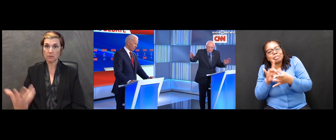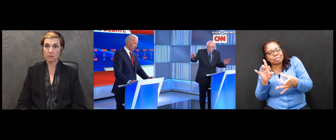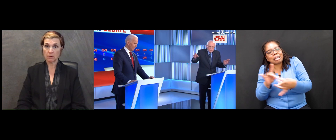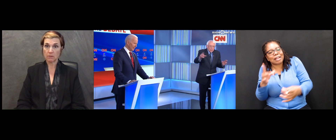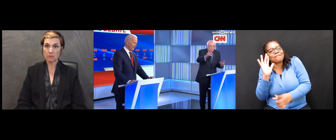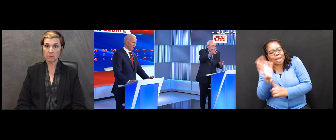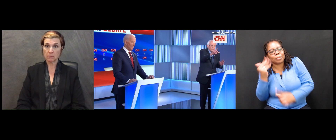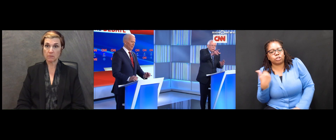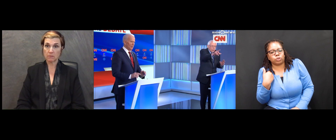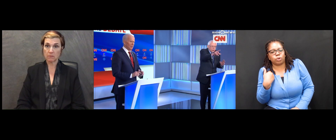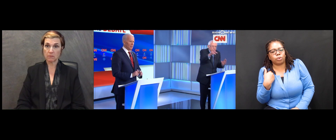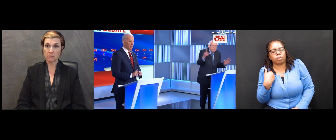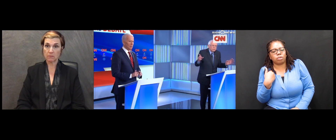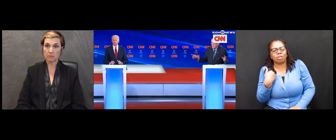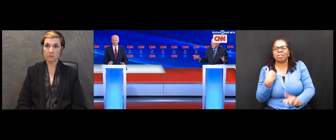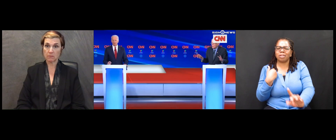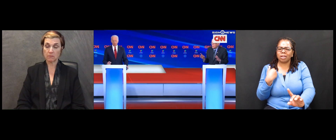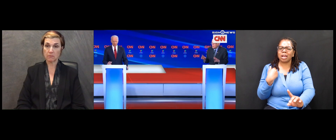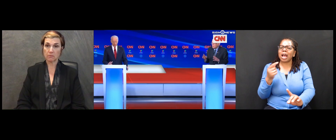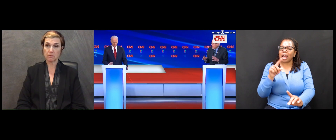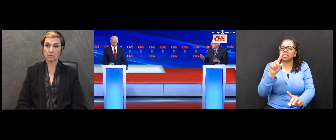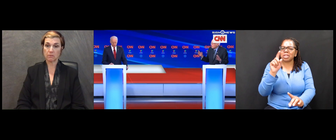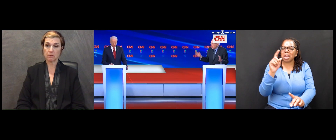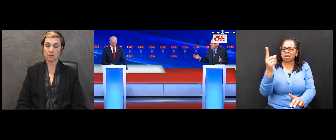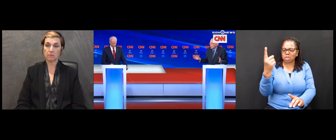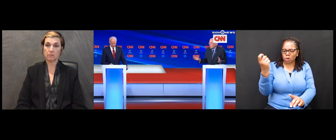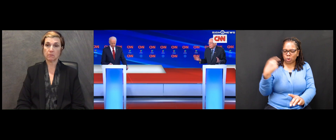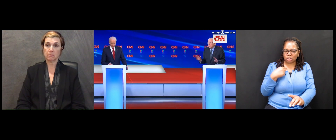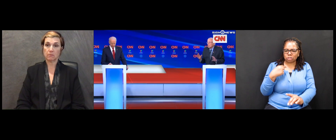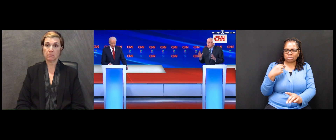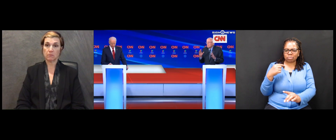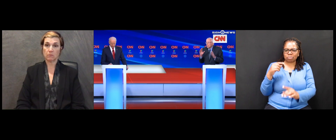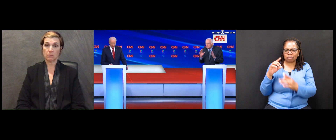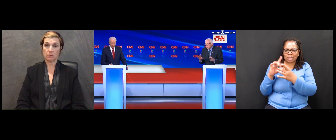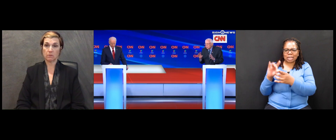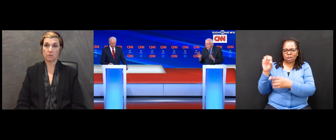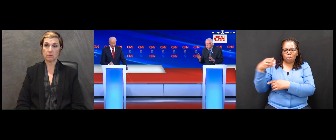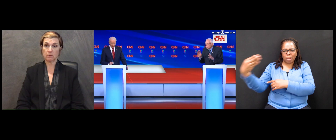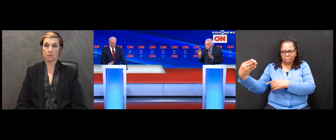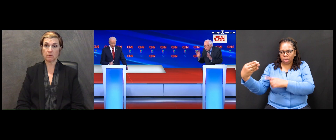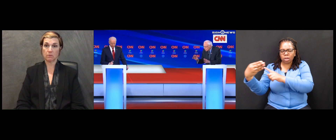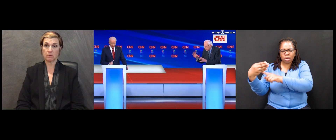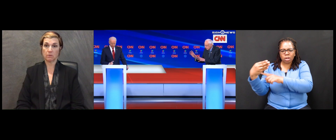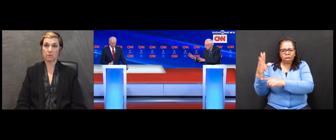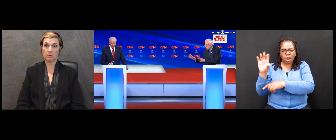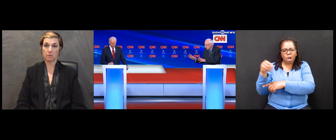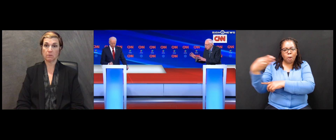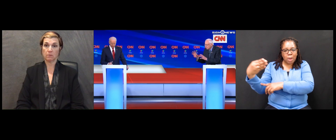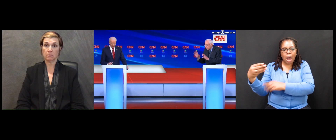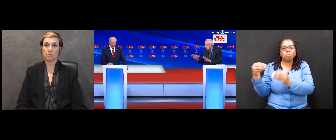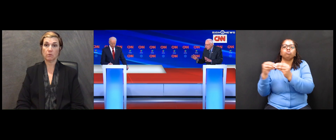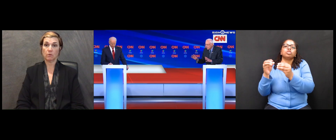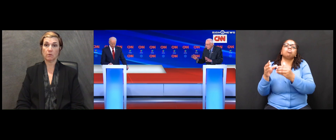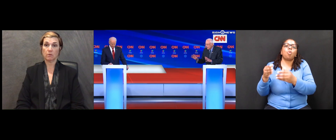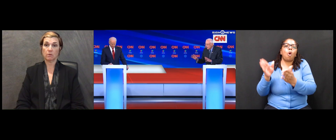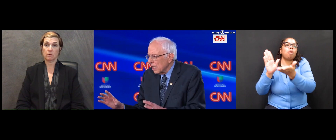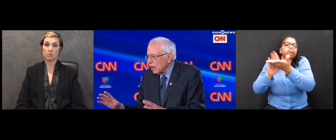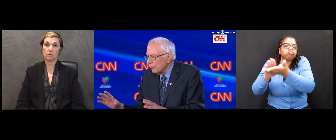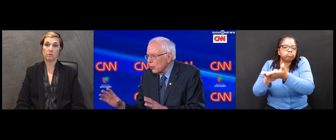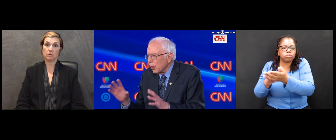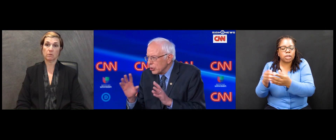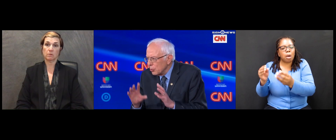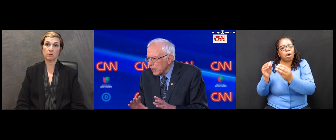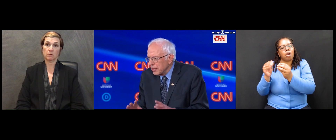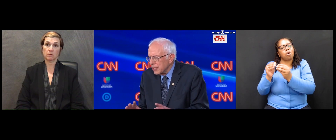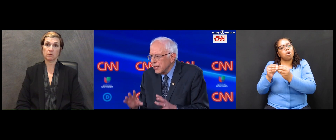the way, you know, the question that was asked quoted Barack Obama. President Obama was more generous in his praise